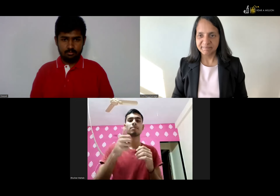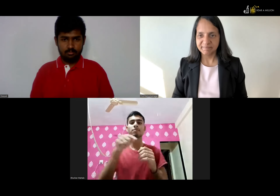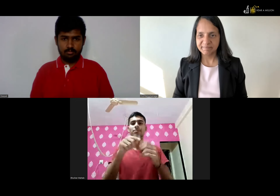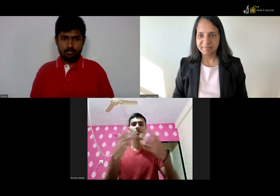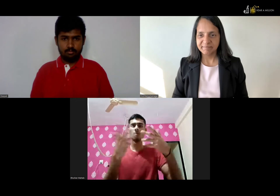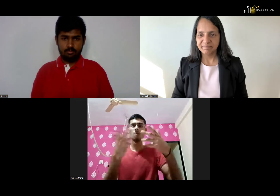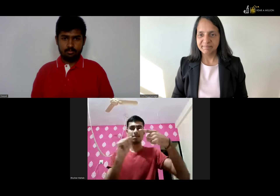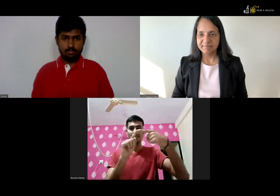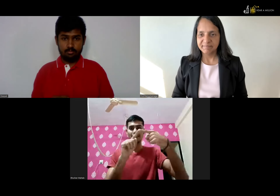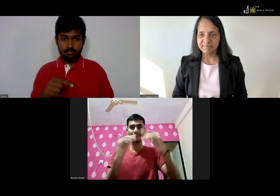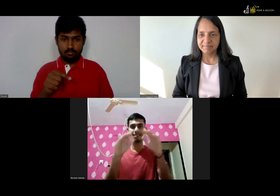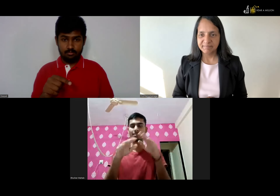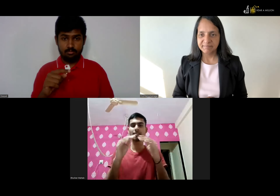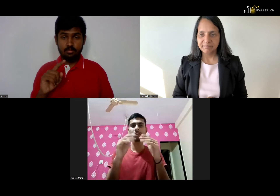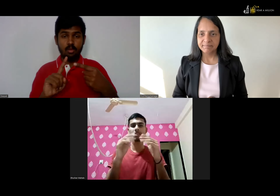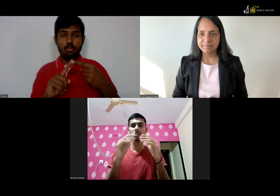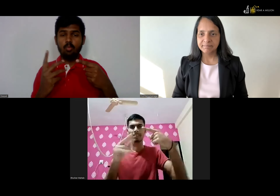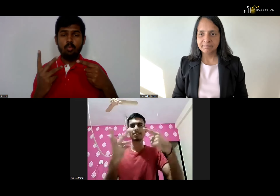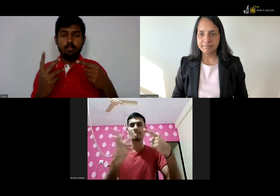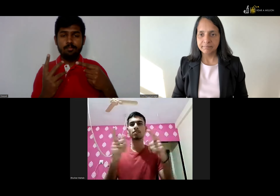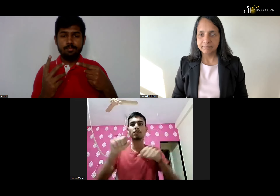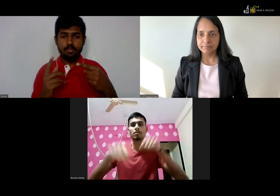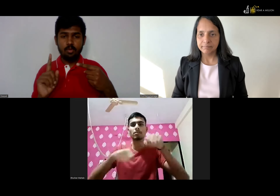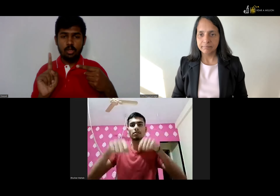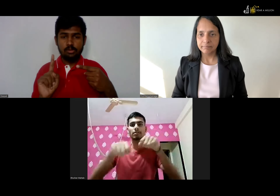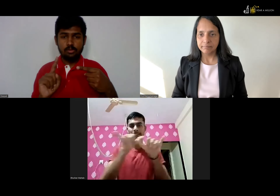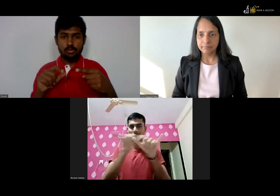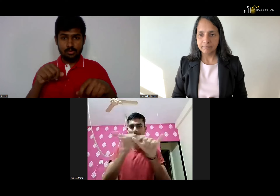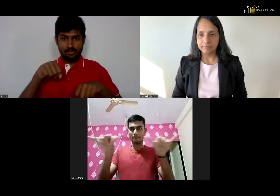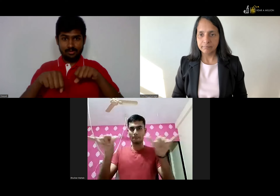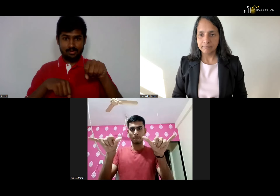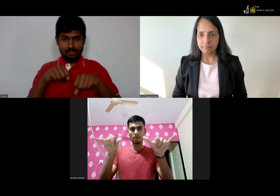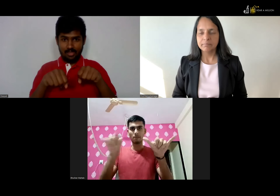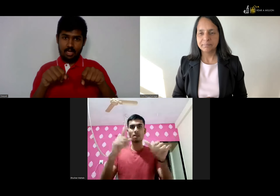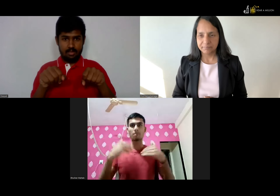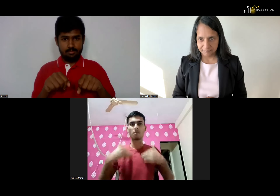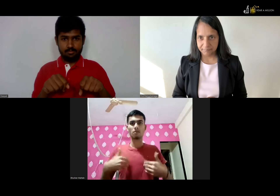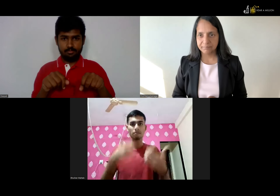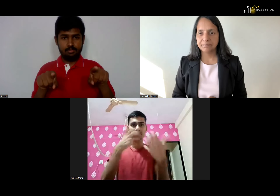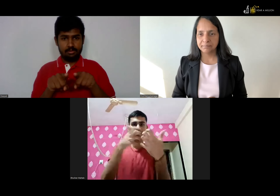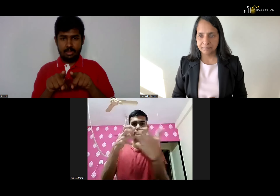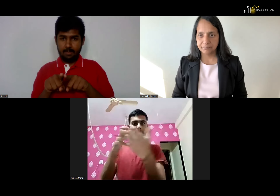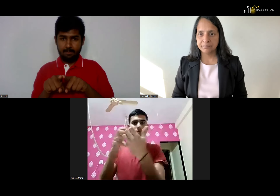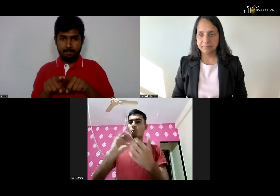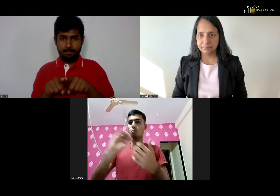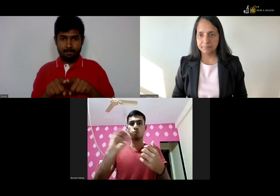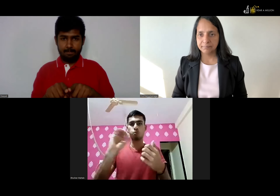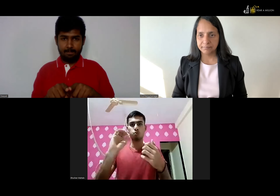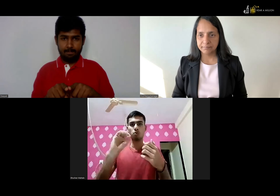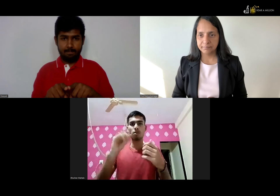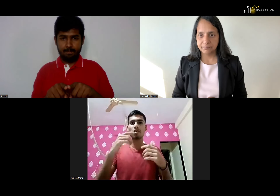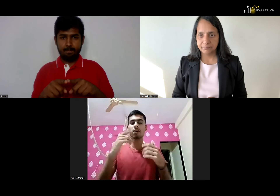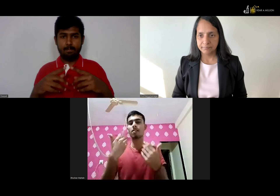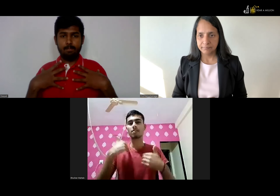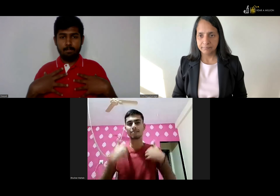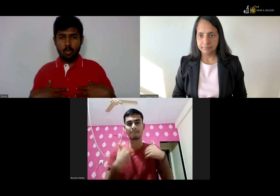Yes, you can. So in the upper picture, the people were getting the same cycle, but it was not